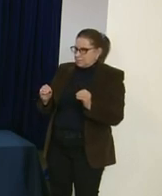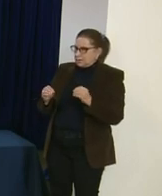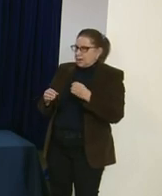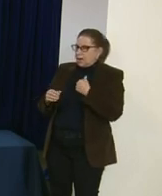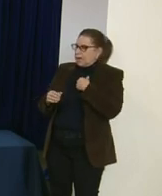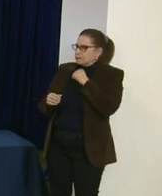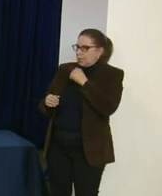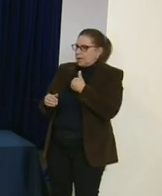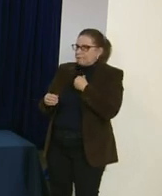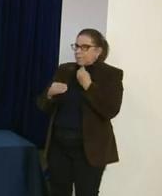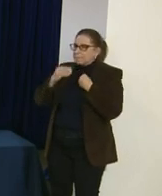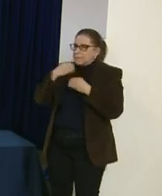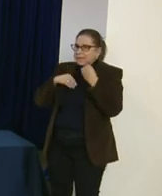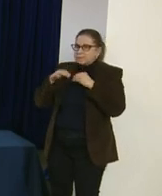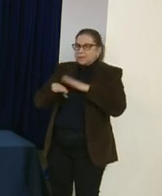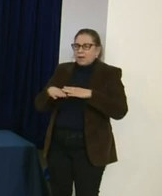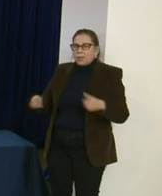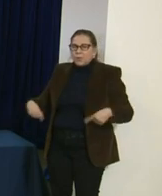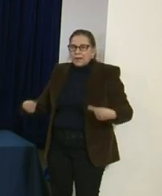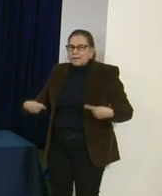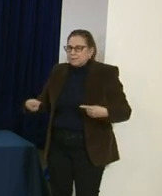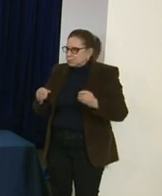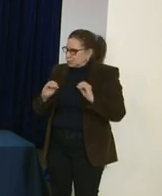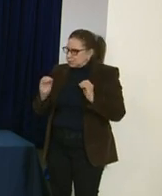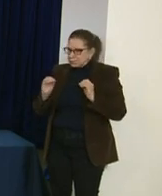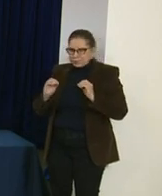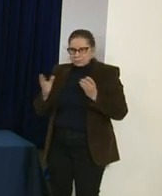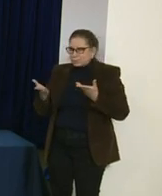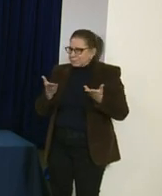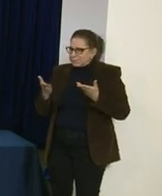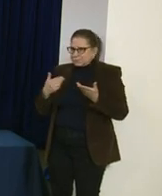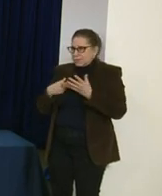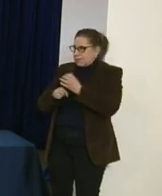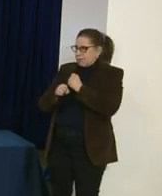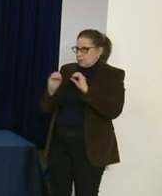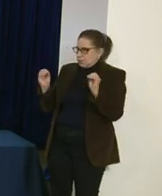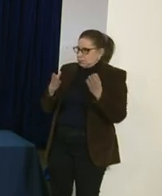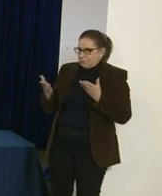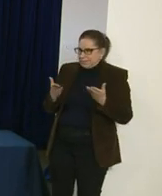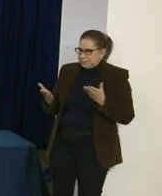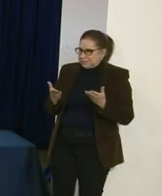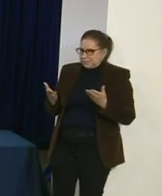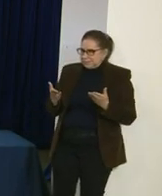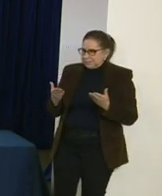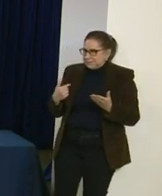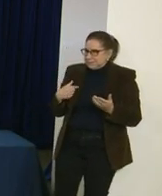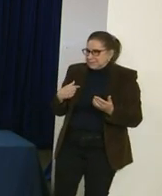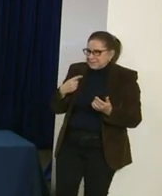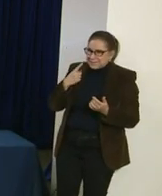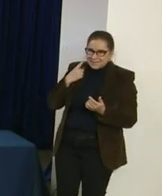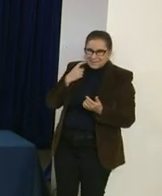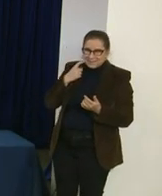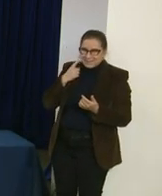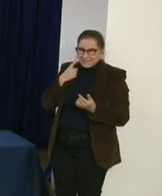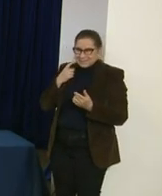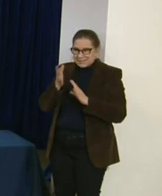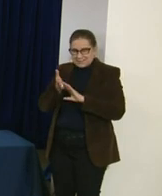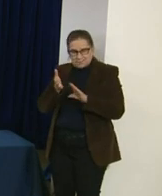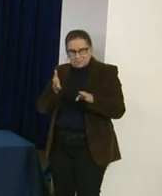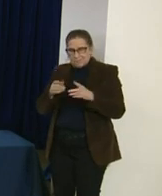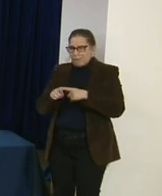the stuff, the best way I can. Since I've been out of the hospital for almost 2 weeks